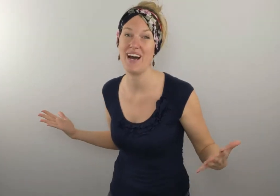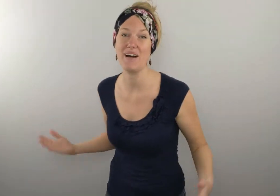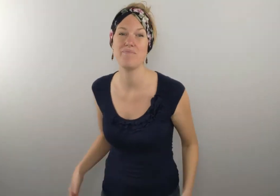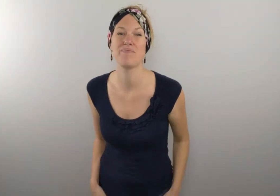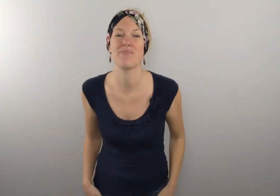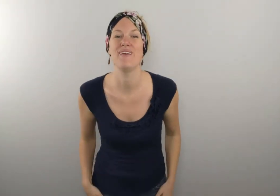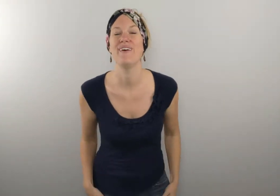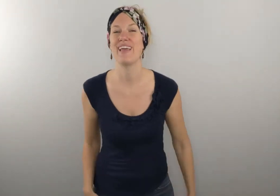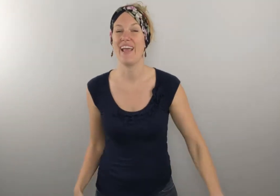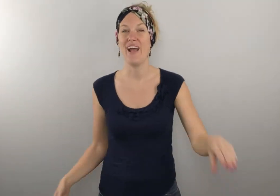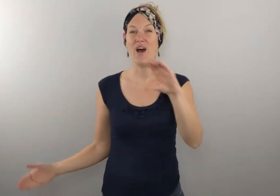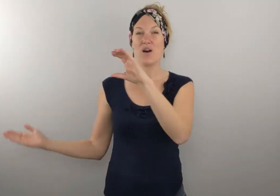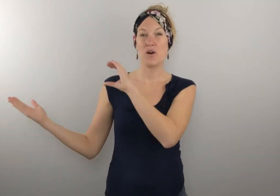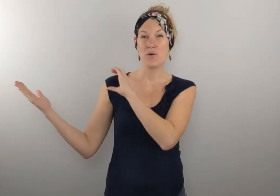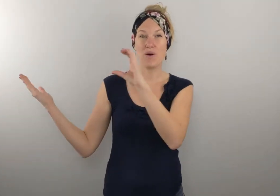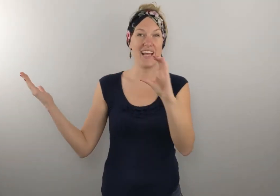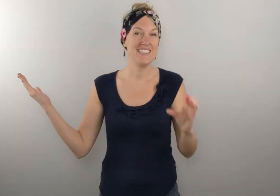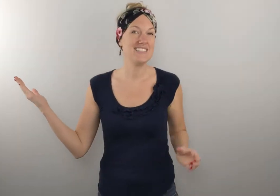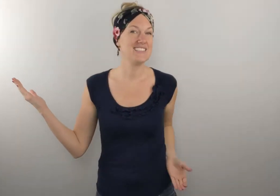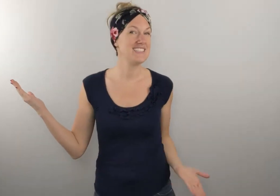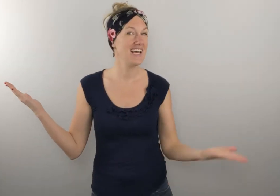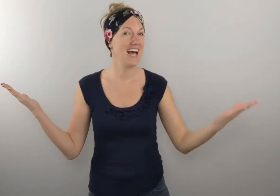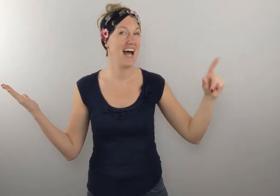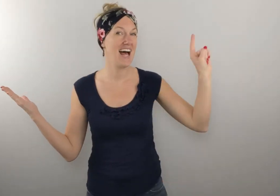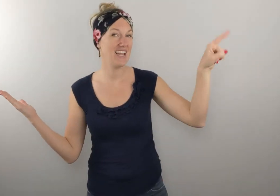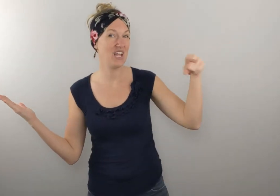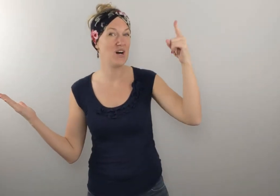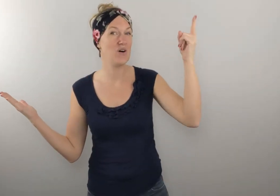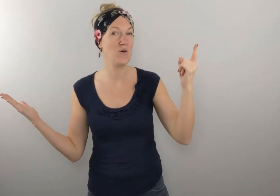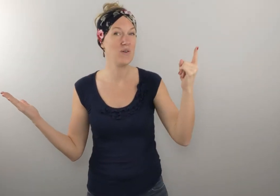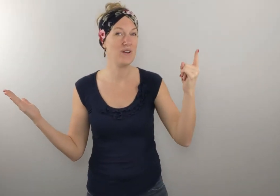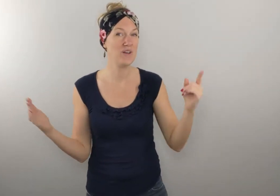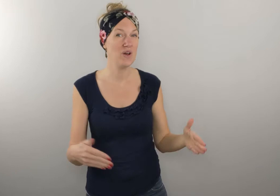top. Okay, Christ alone,